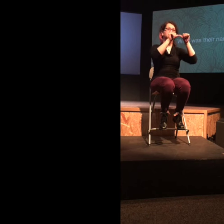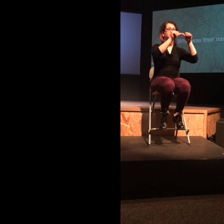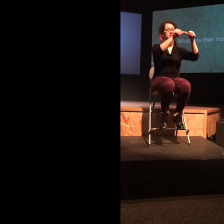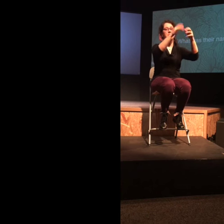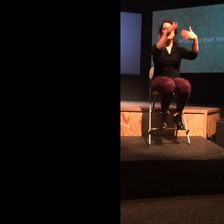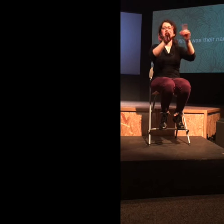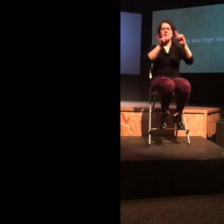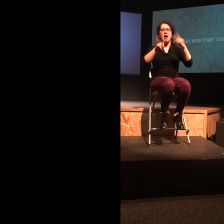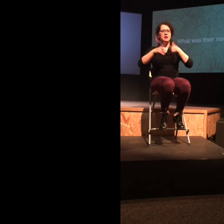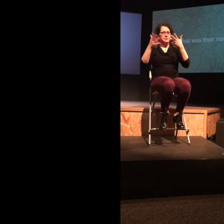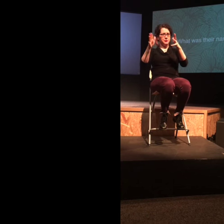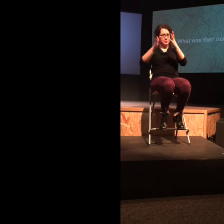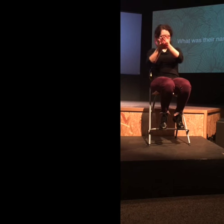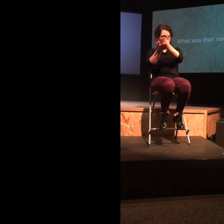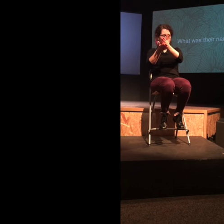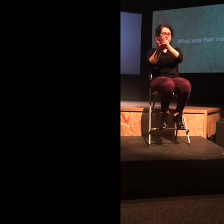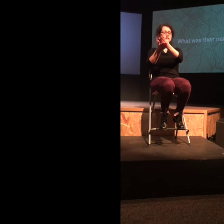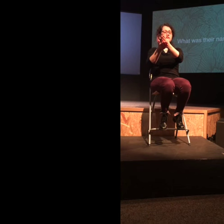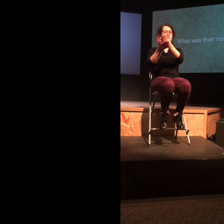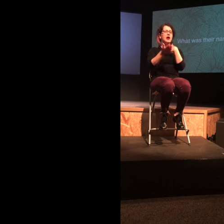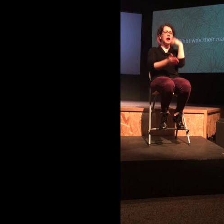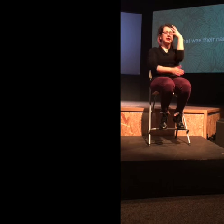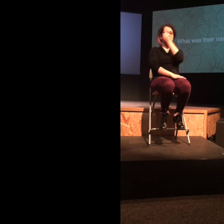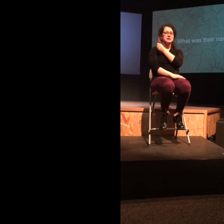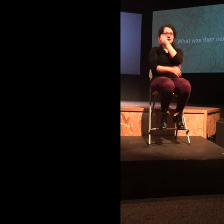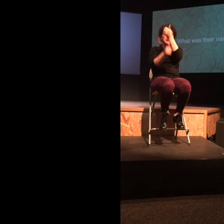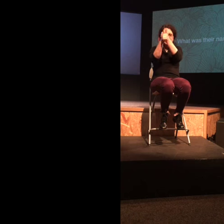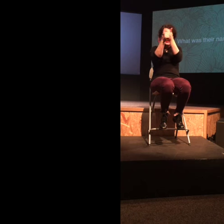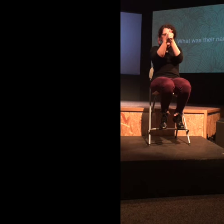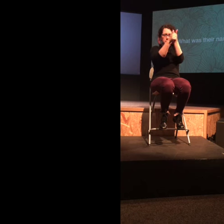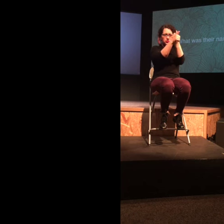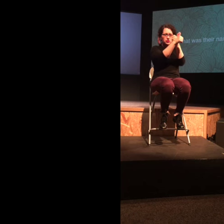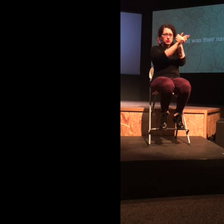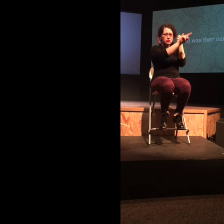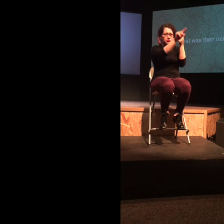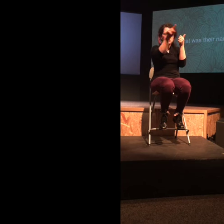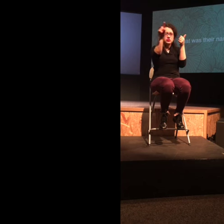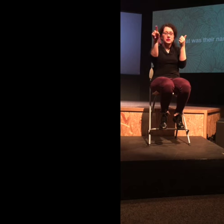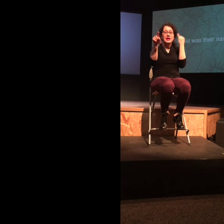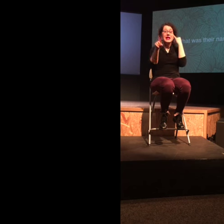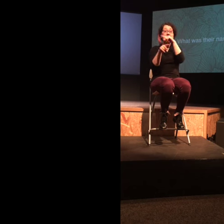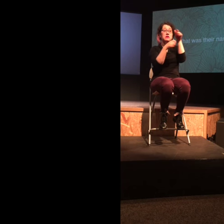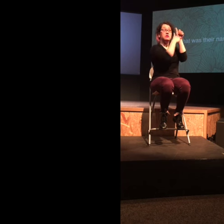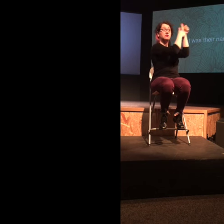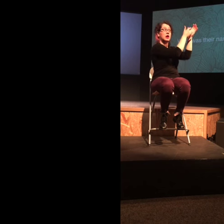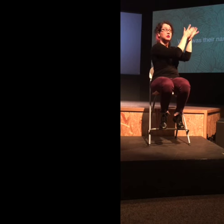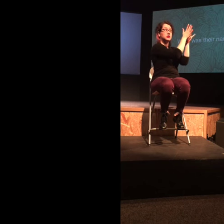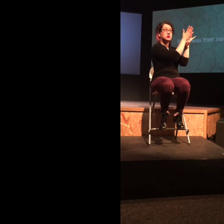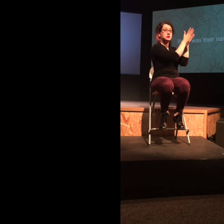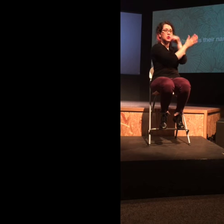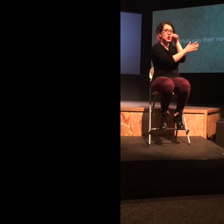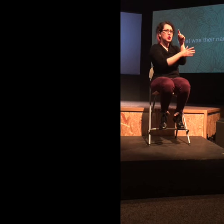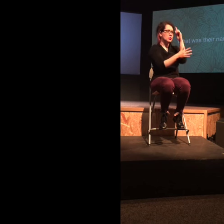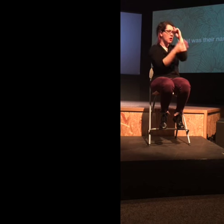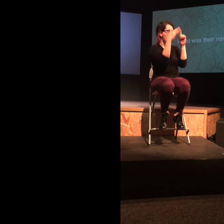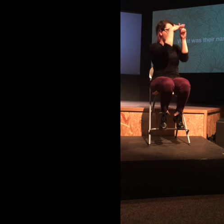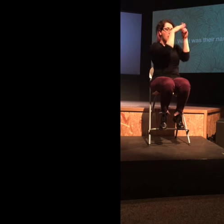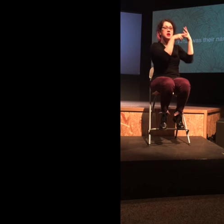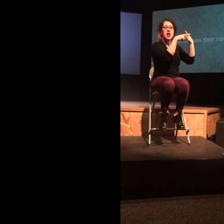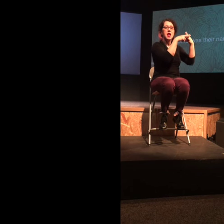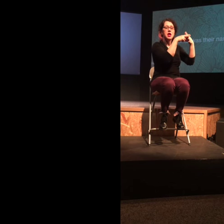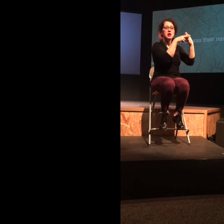what I'm guessing is that every single person who calls themselves a follower of Jesus in here probably has a name. Maybe you've